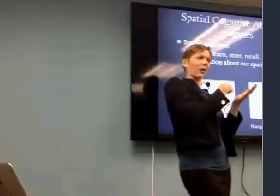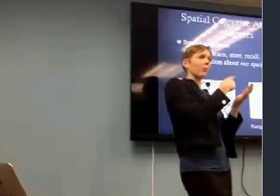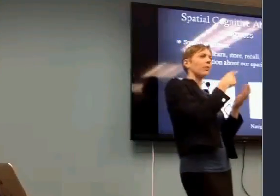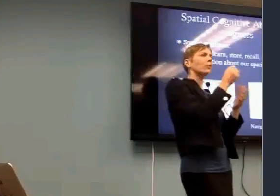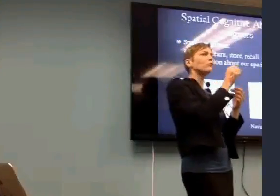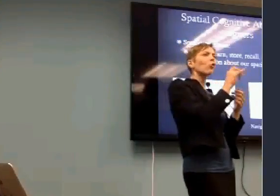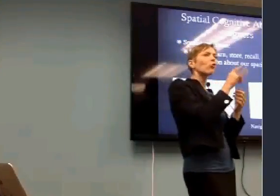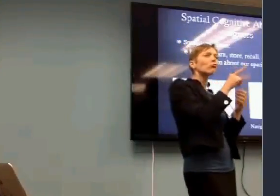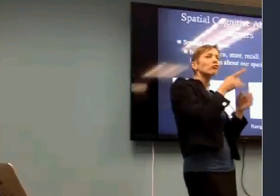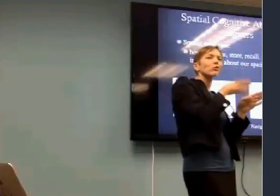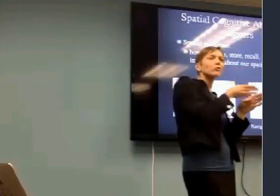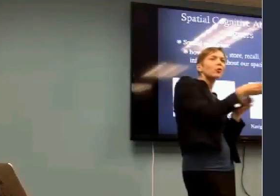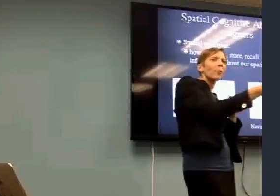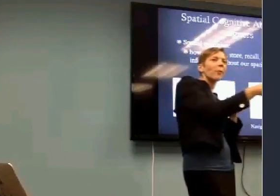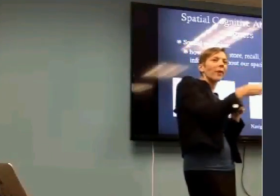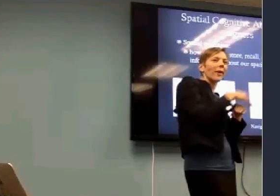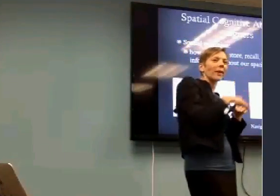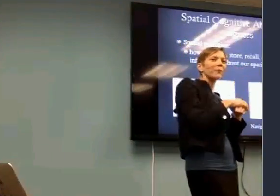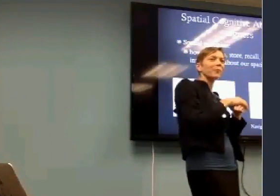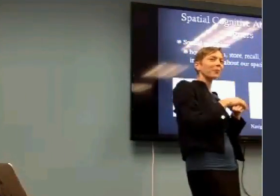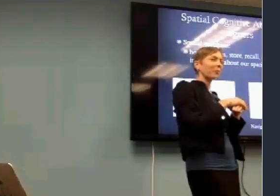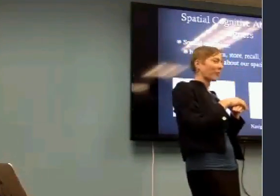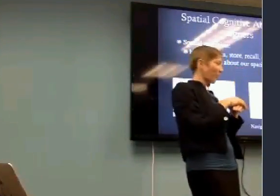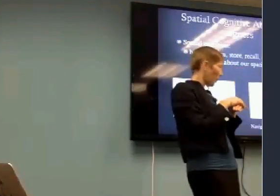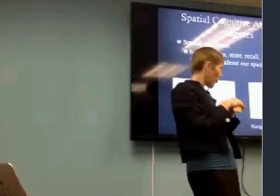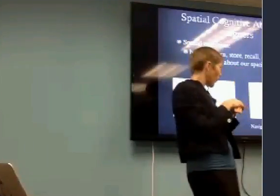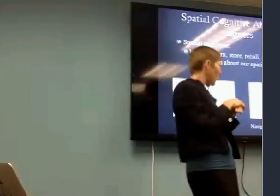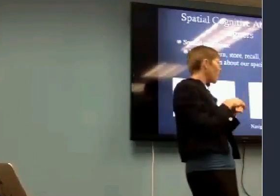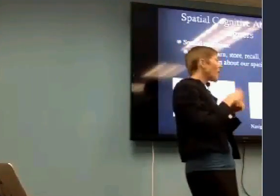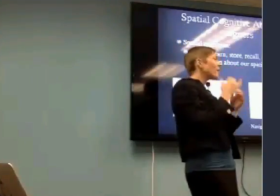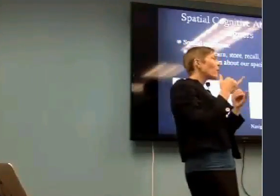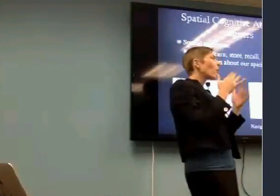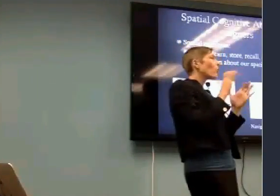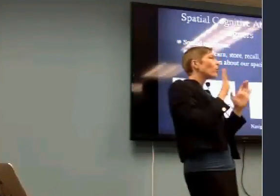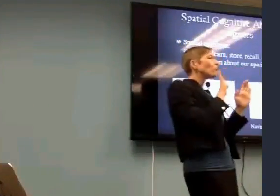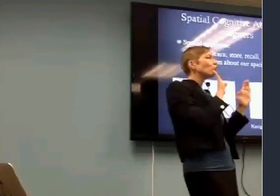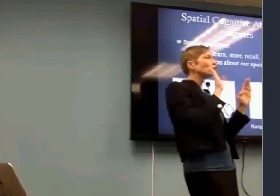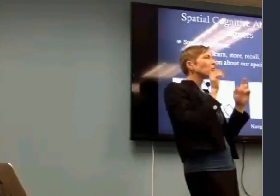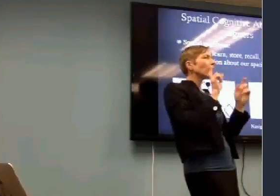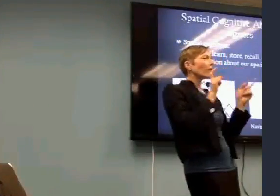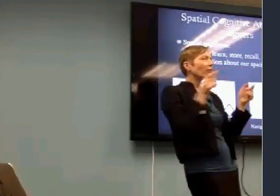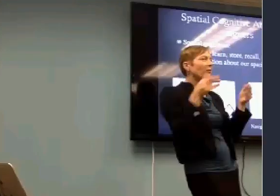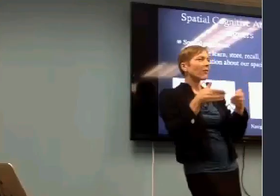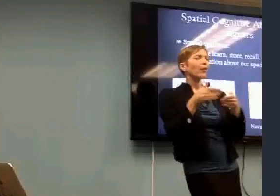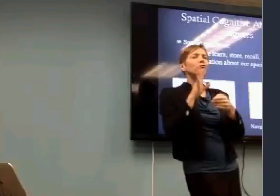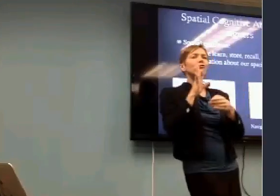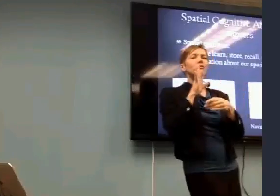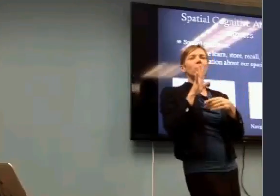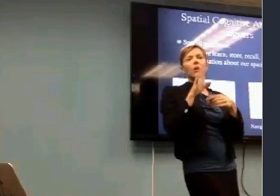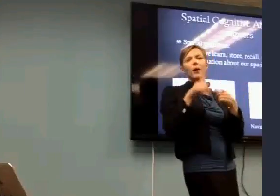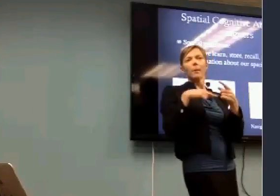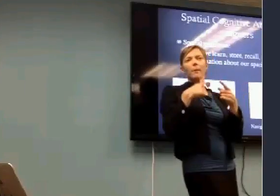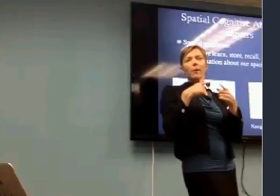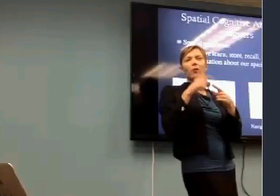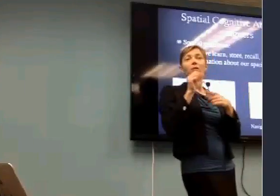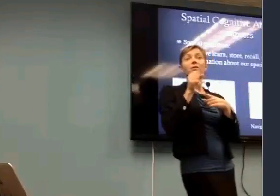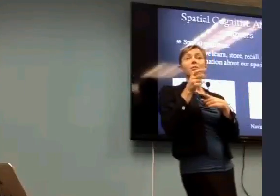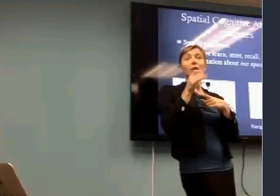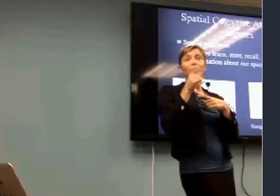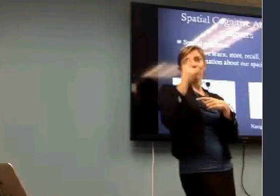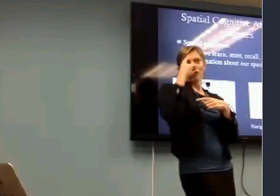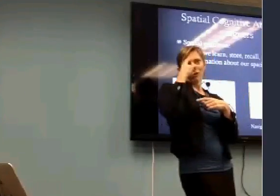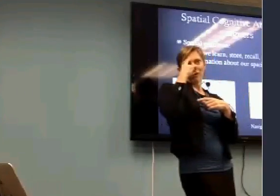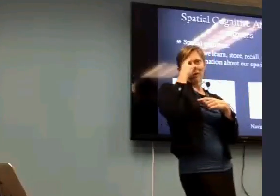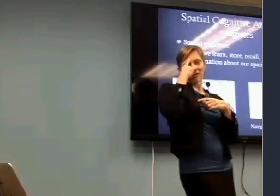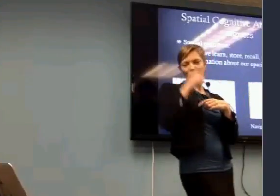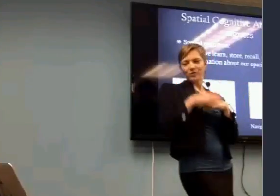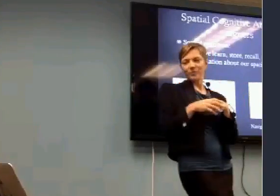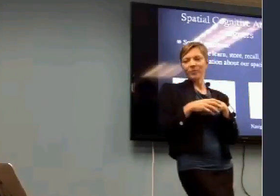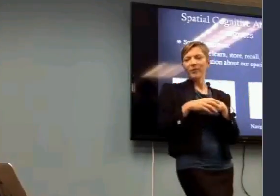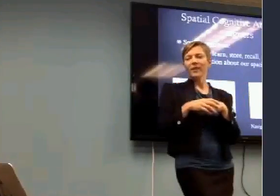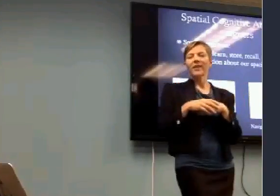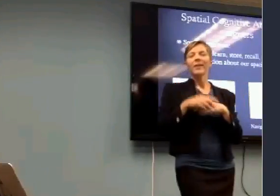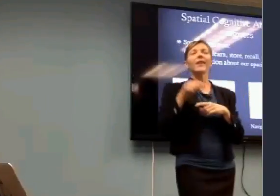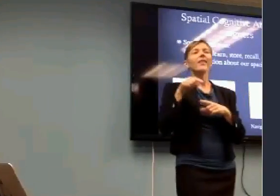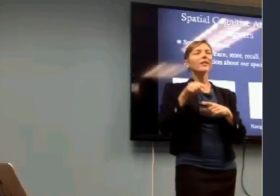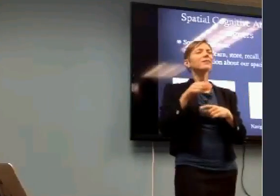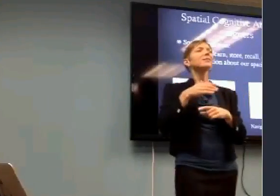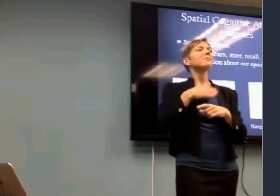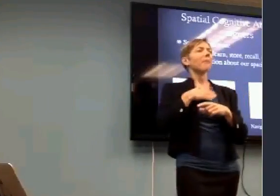so as I just discussed, this was part of the social domain, and now I'd like to shift gears and talk about spatial